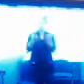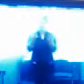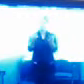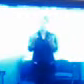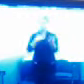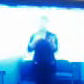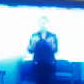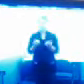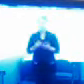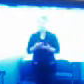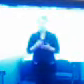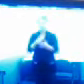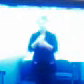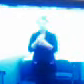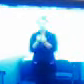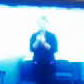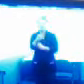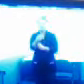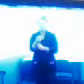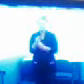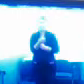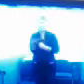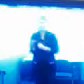Norwegian stories is my specialty.